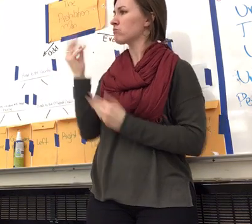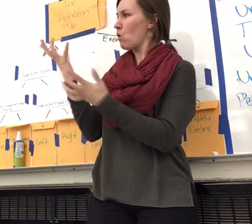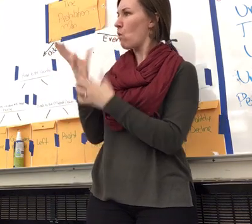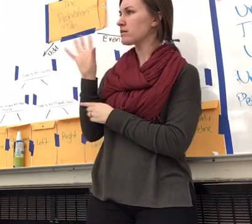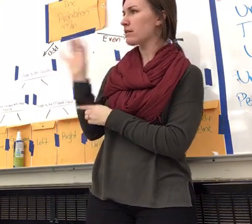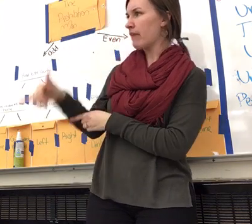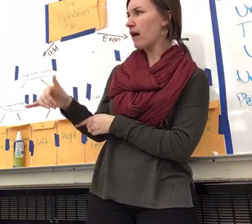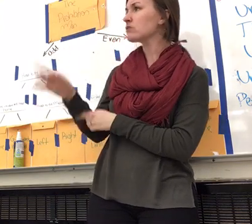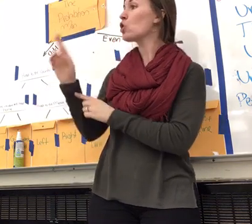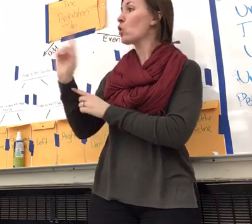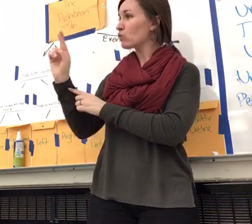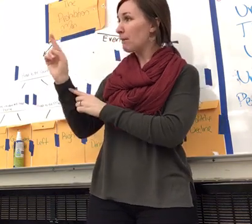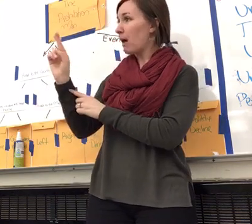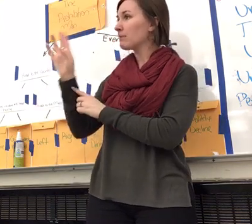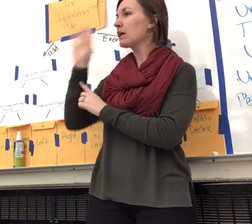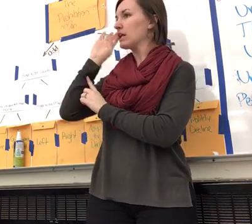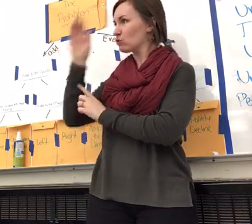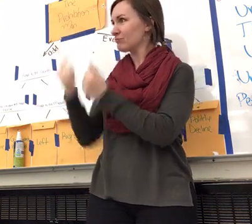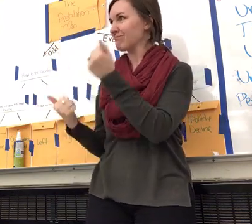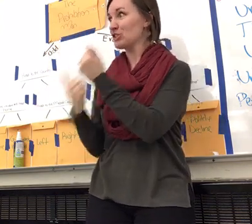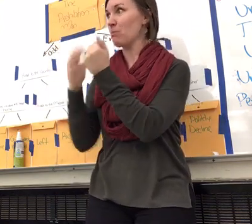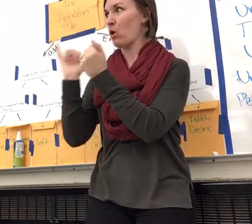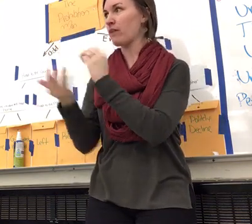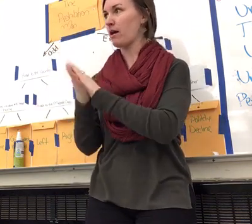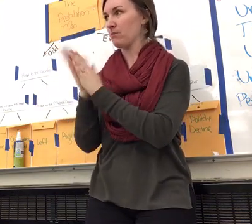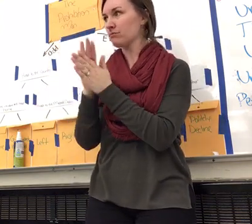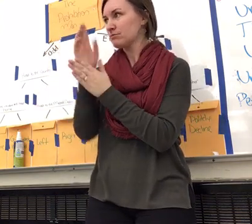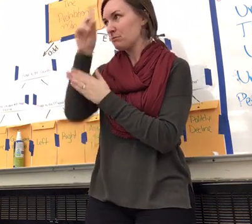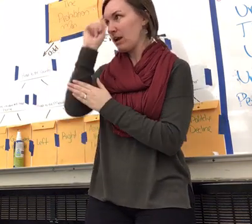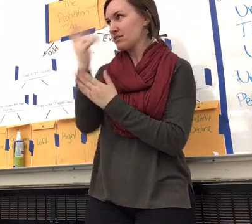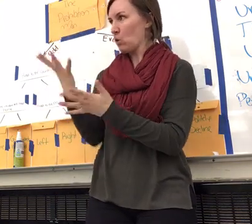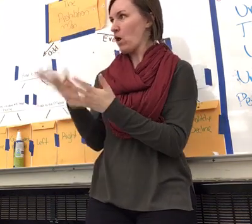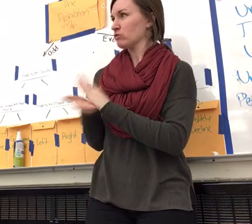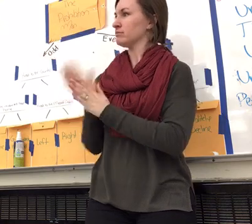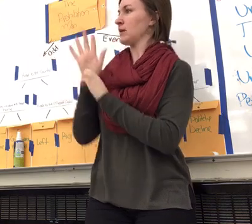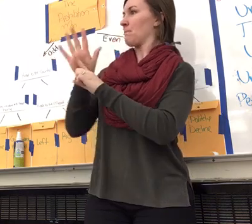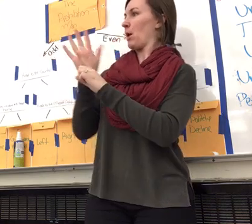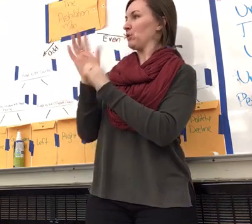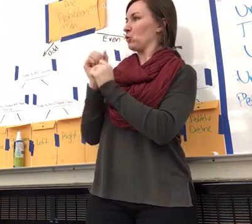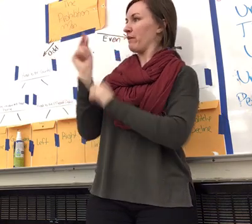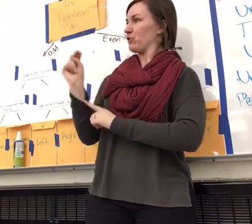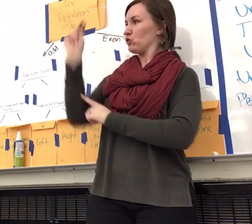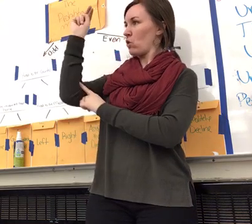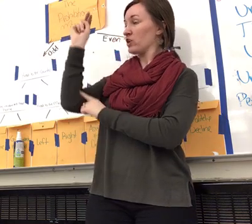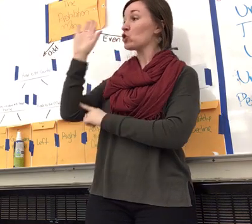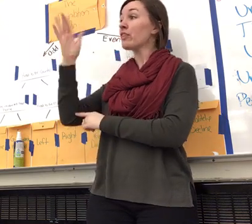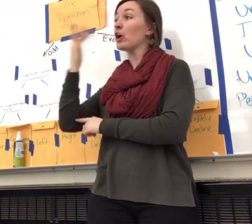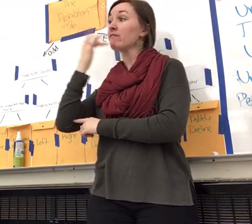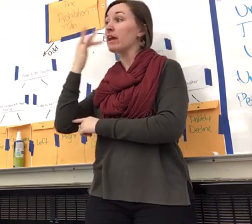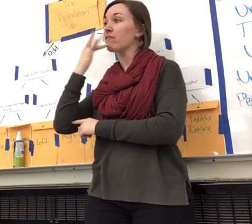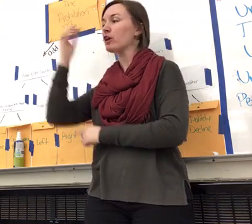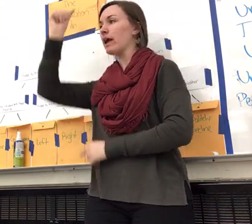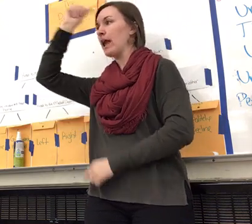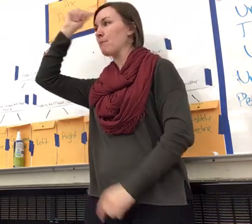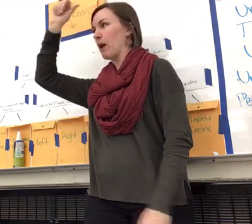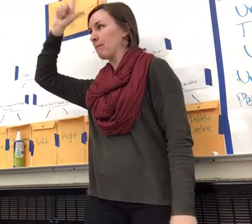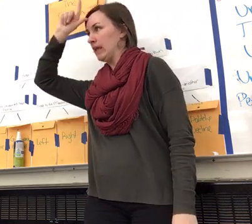are going to move towards that. So they're going to be in the North. Their major figure is going to be Abraham Lincoln. Republican Party, when it hits